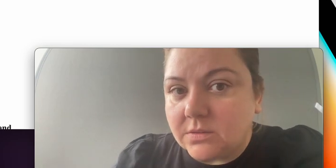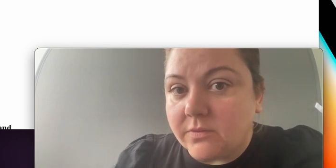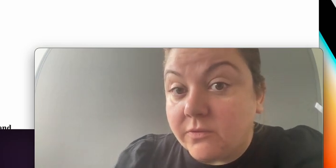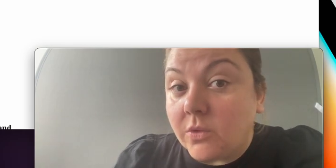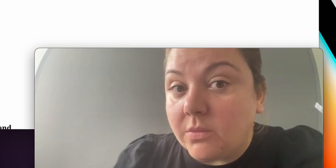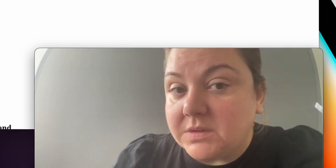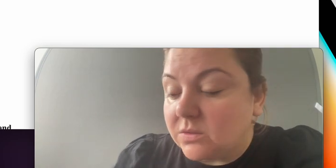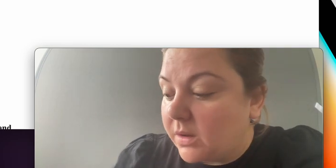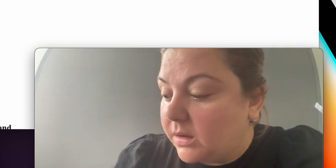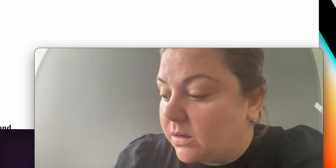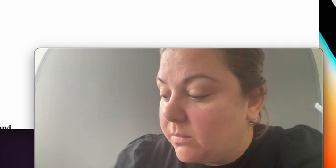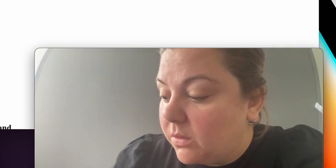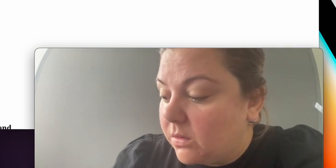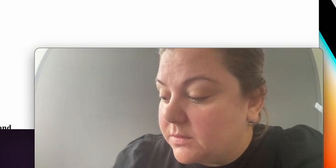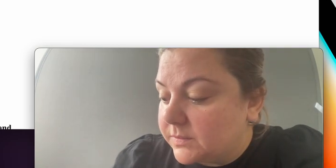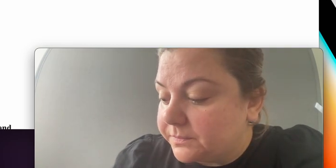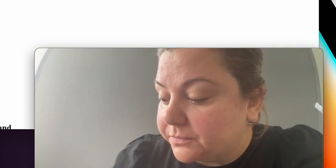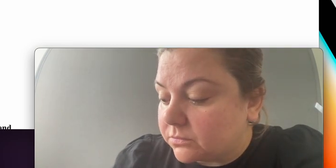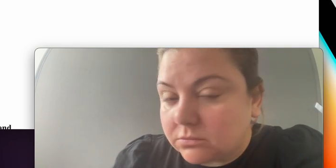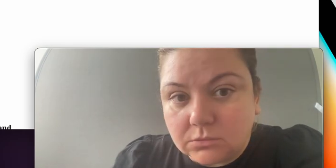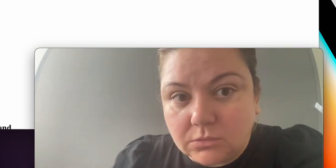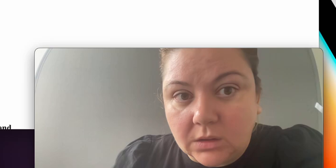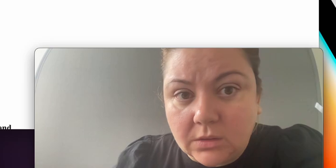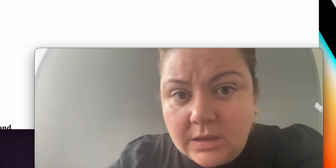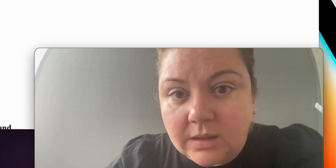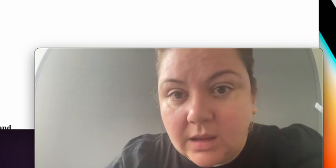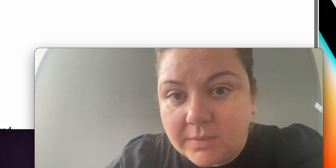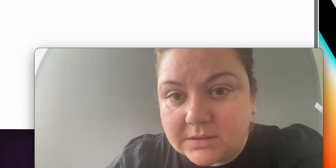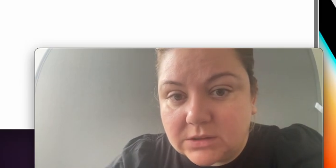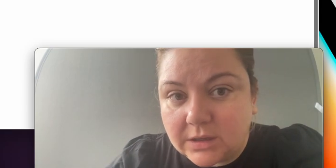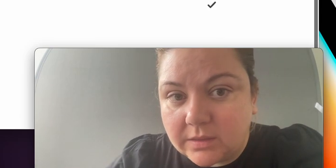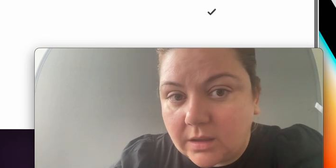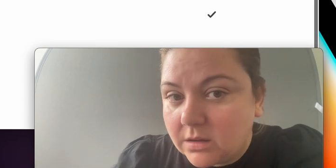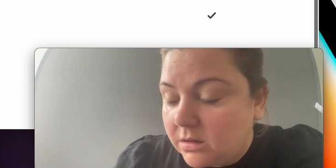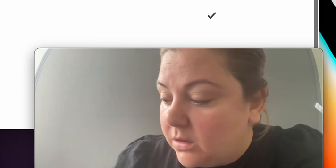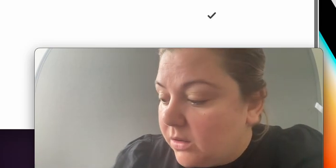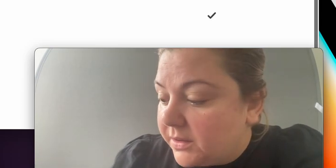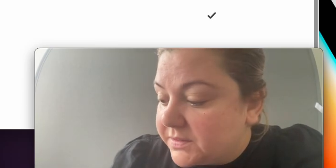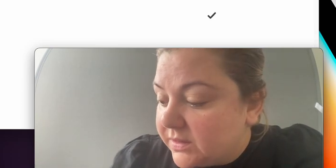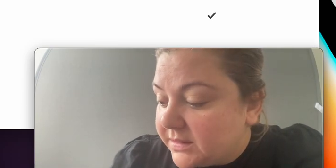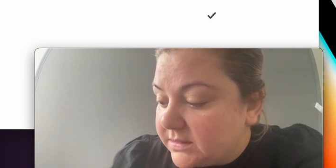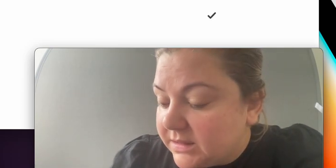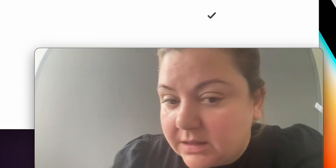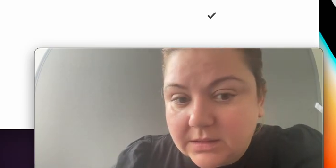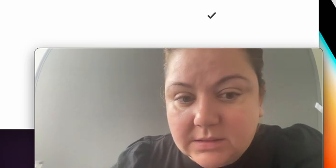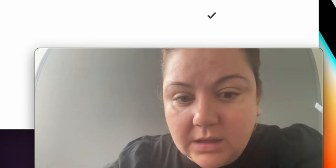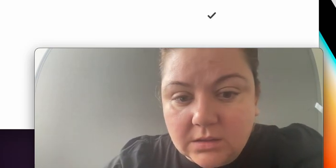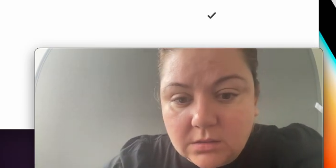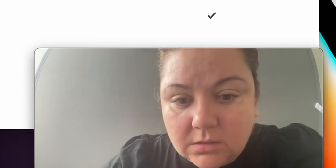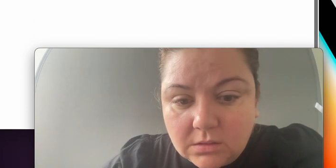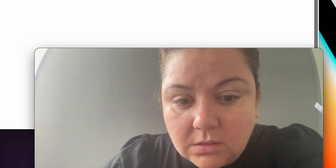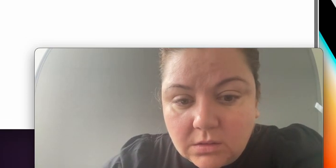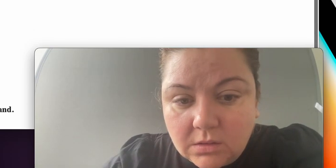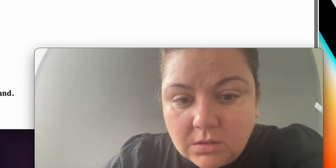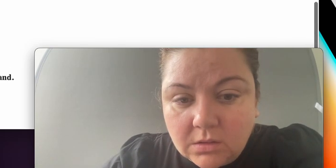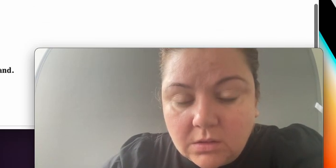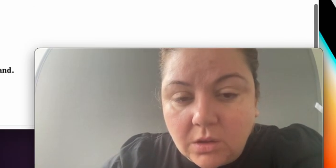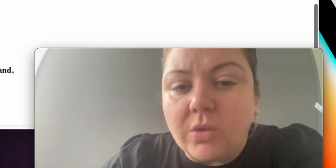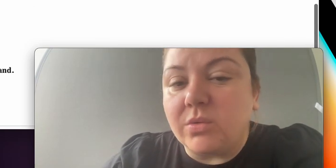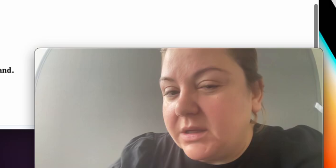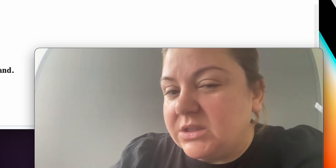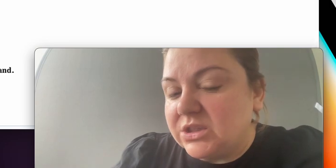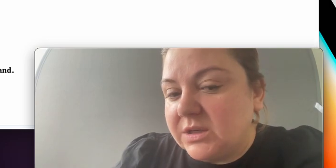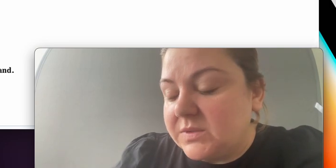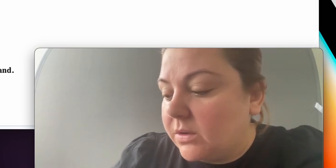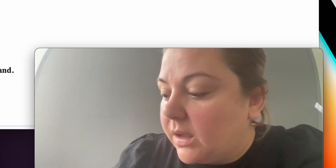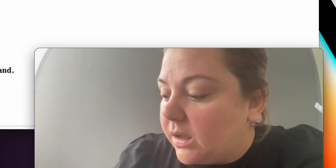Okay, so the 4 was the rocking numbers. Good thing I came back to check that. Okay, so that's a 10 out of 10. Oh,